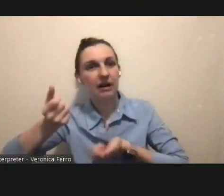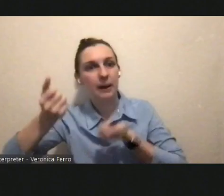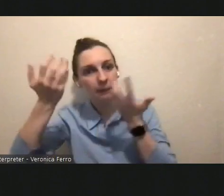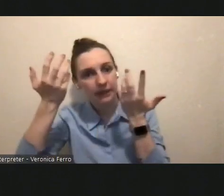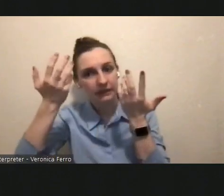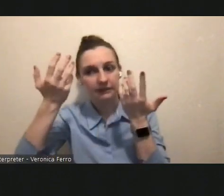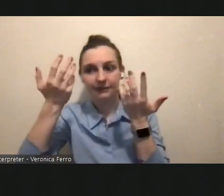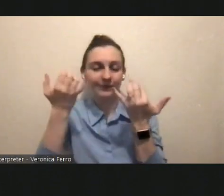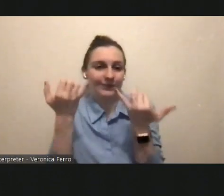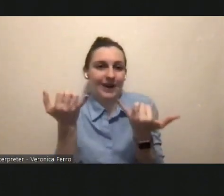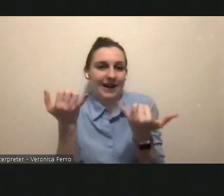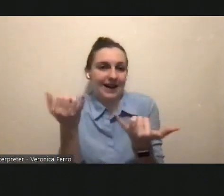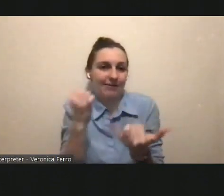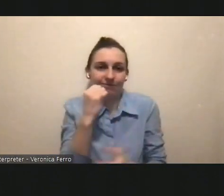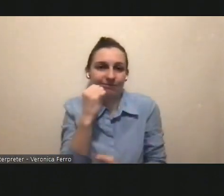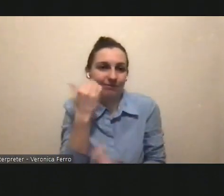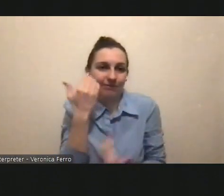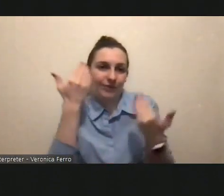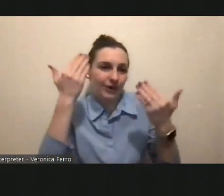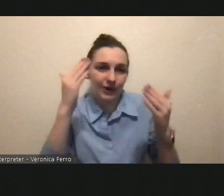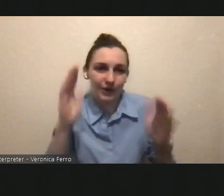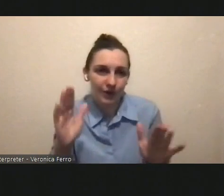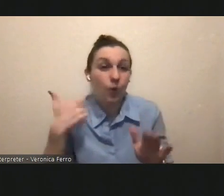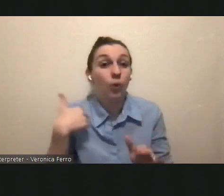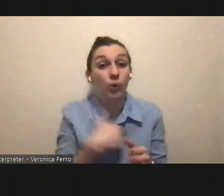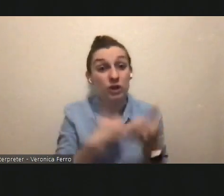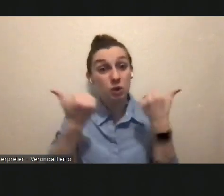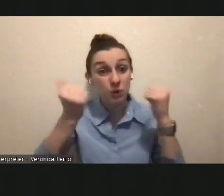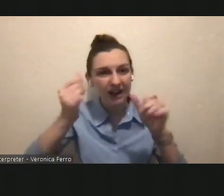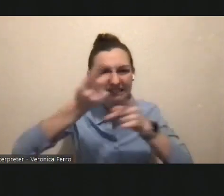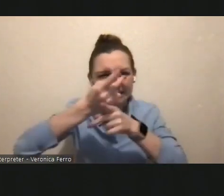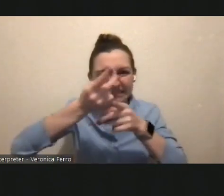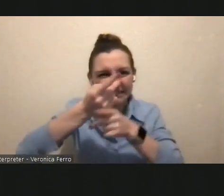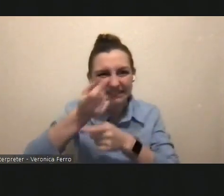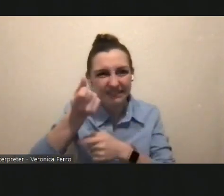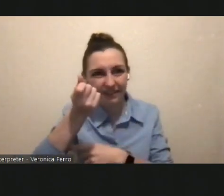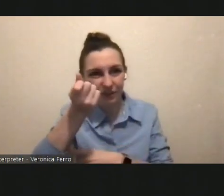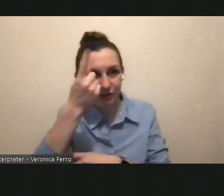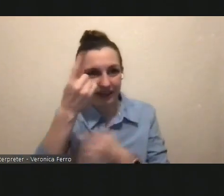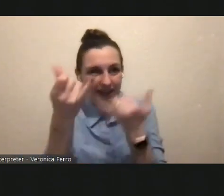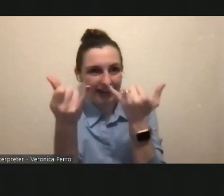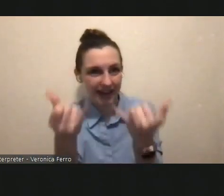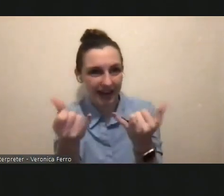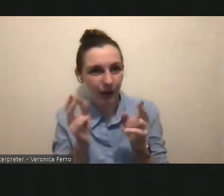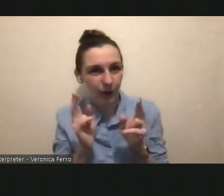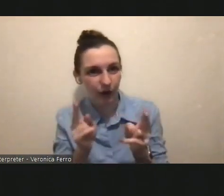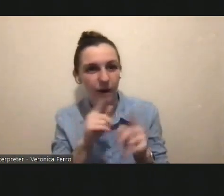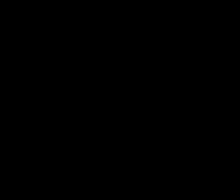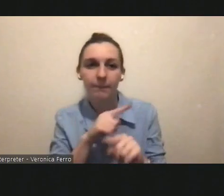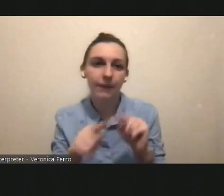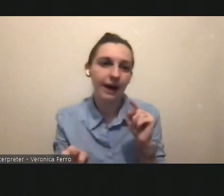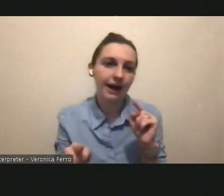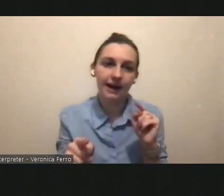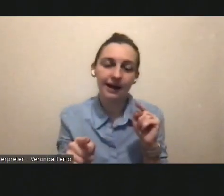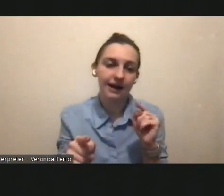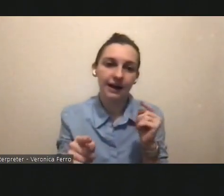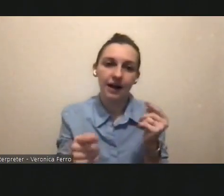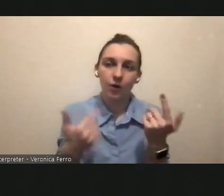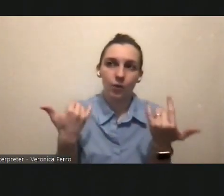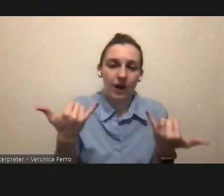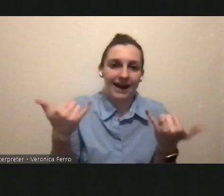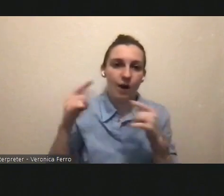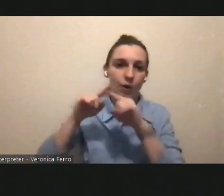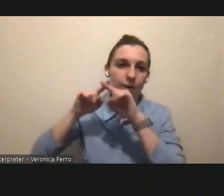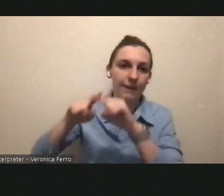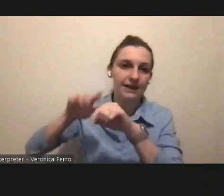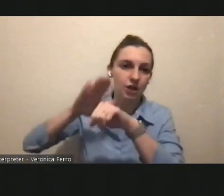all of those potential forecasts for the state based on what we're seeing in other places. So I think at this point, lots of